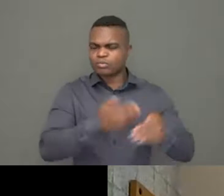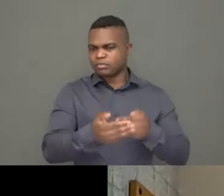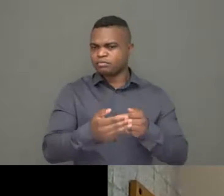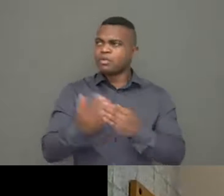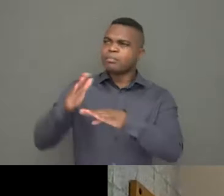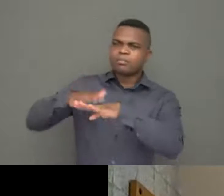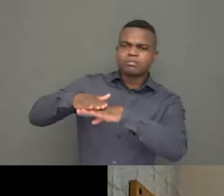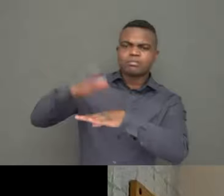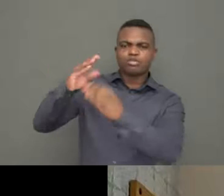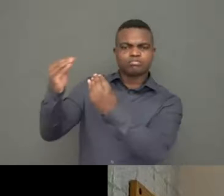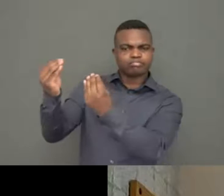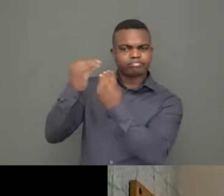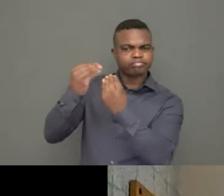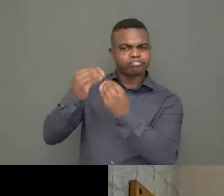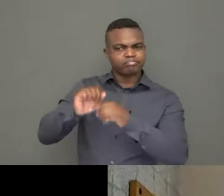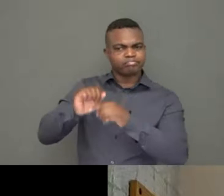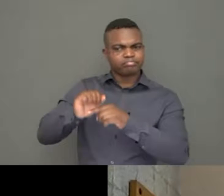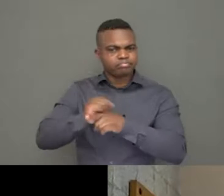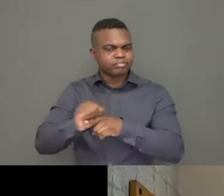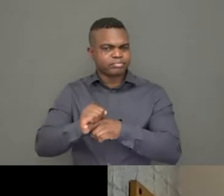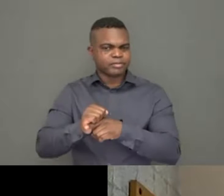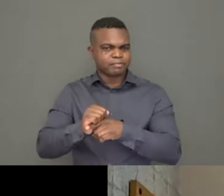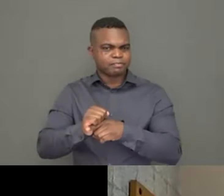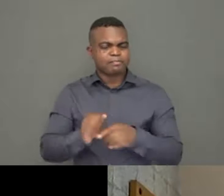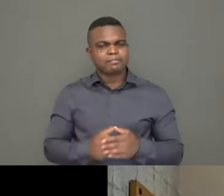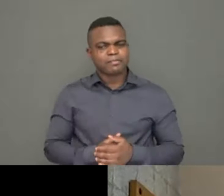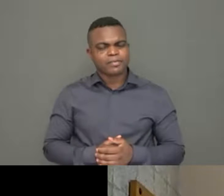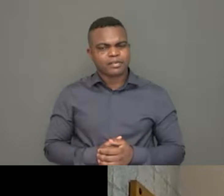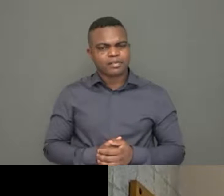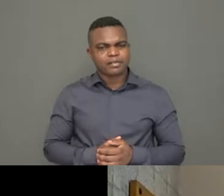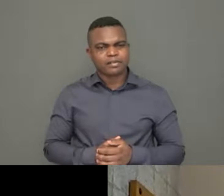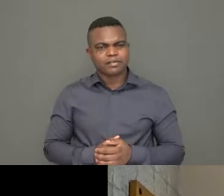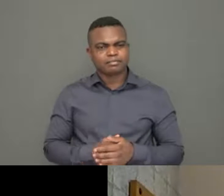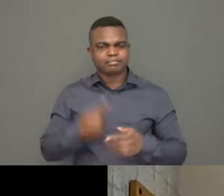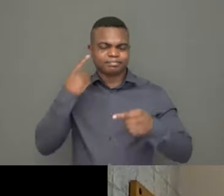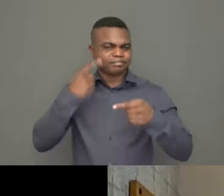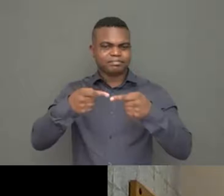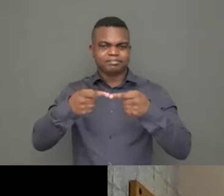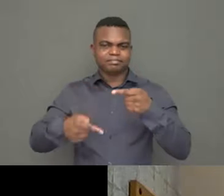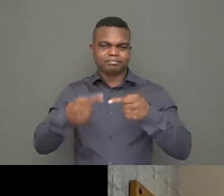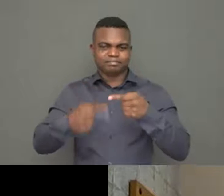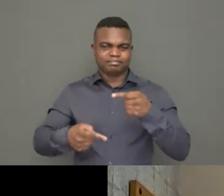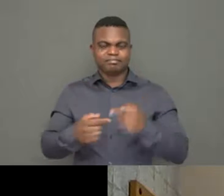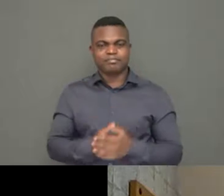meetings. Rachel has been taking us through these trainings, meetings,